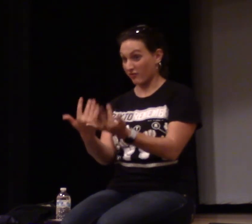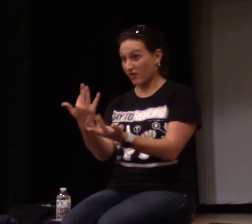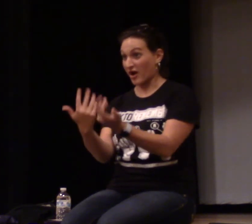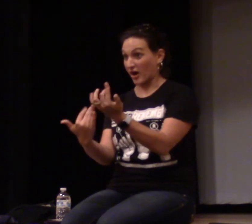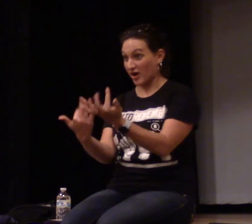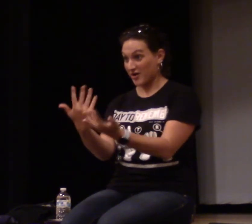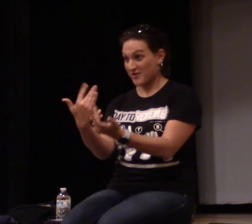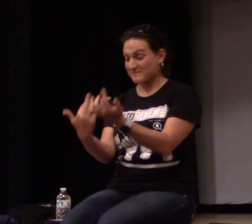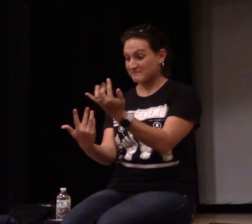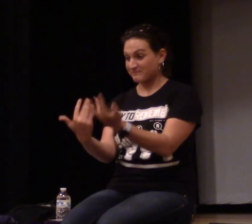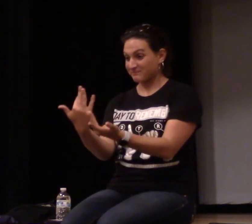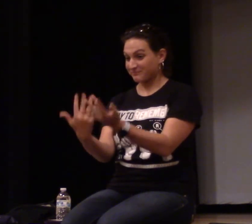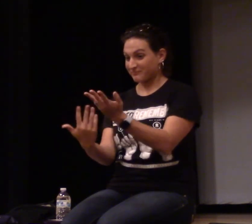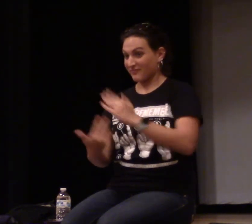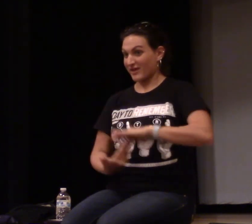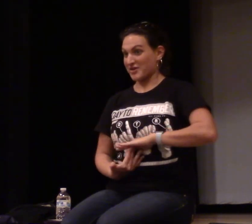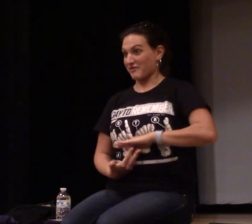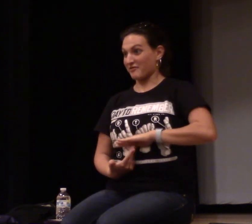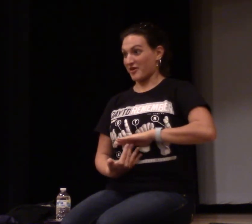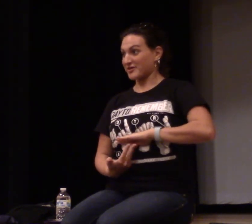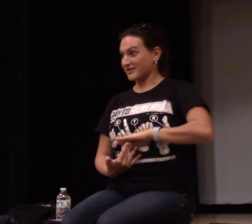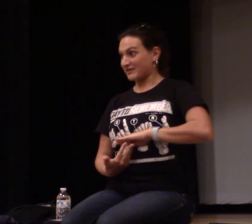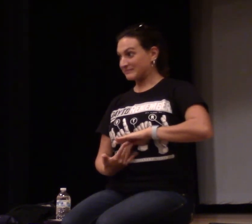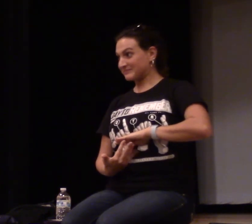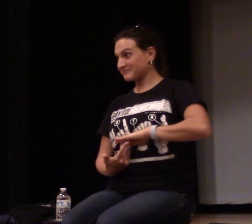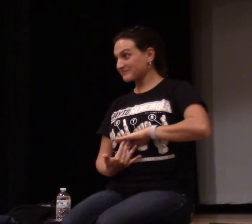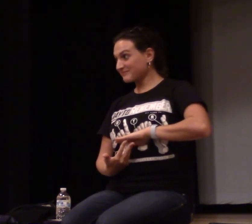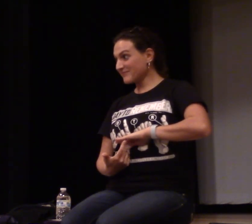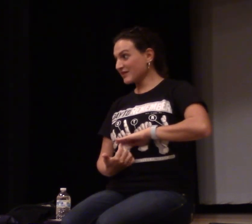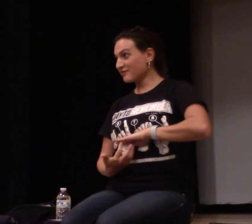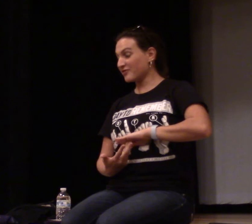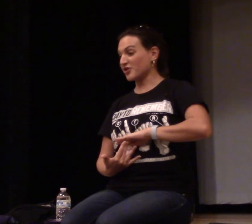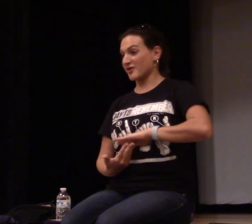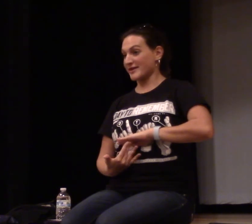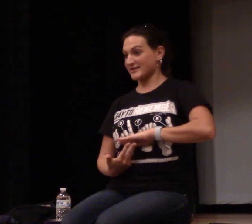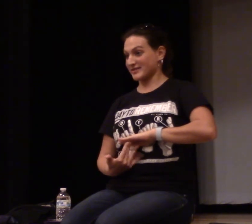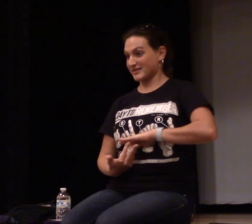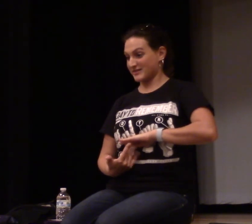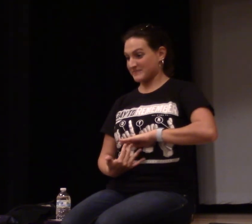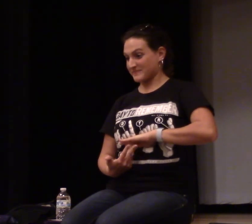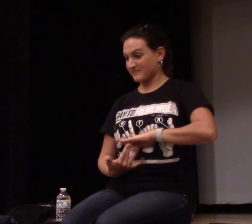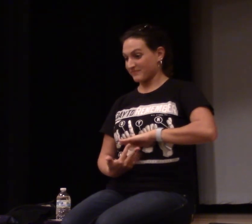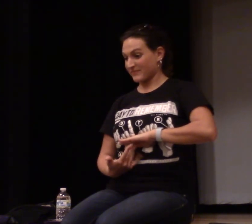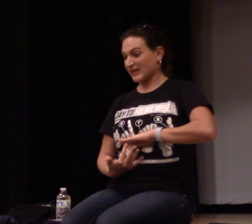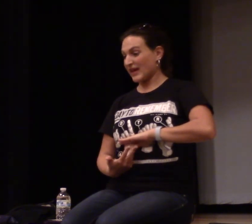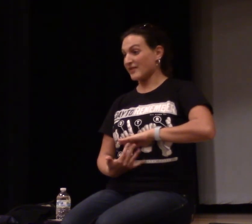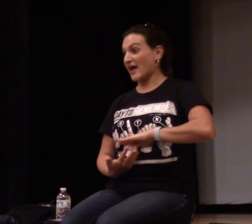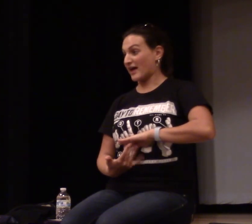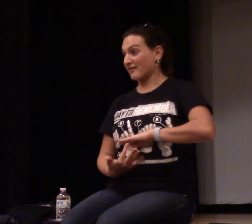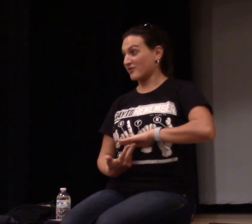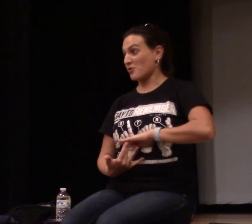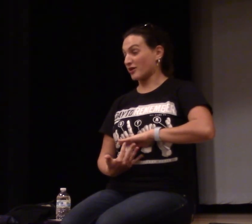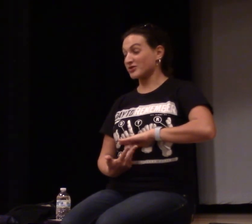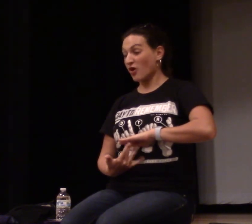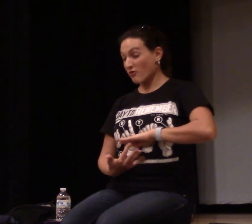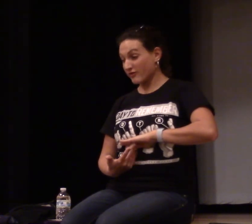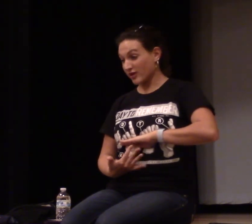fire, and you have a fire inside. Furious. And then if you are so